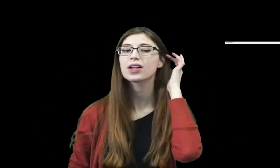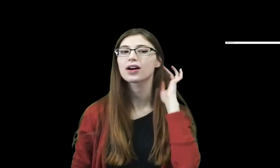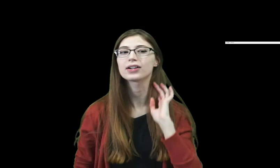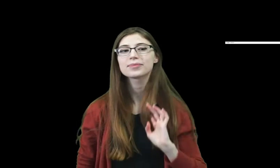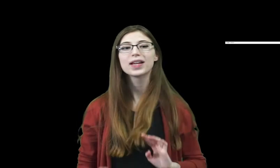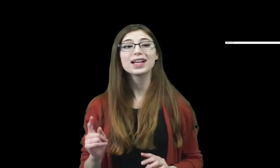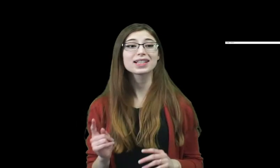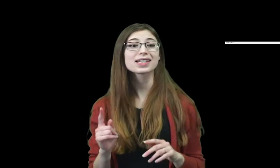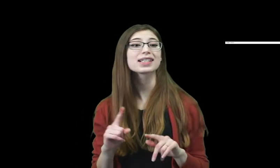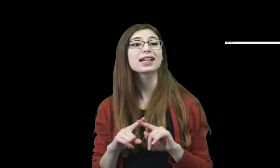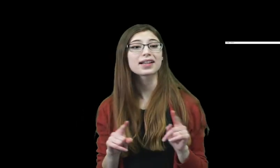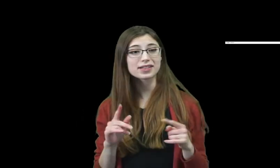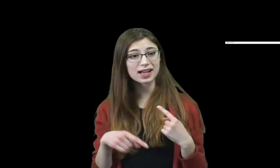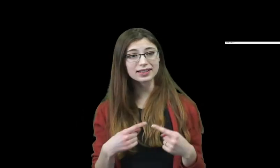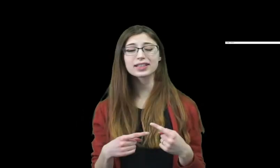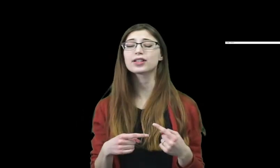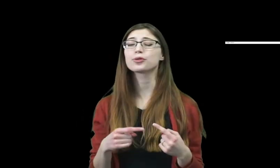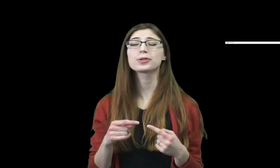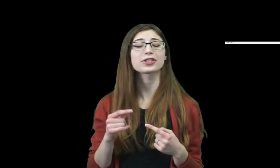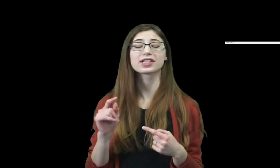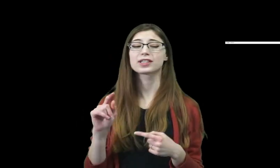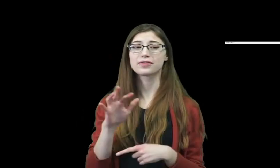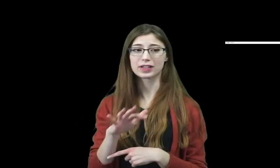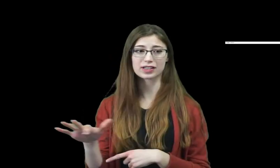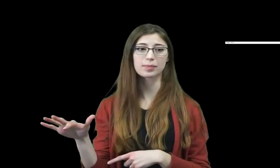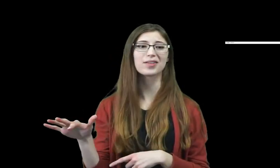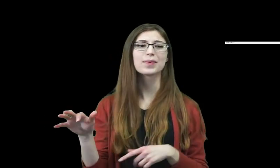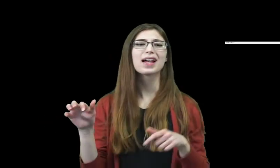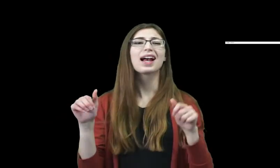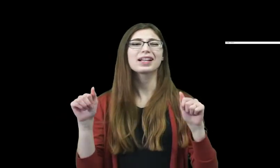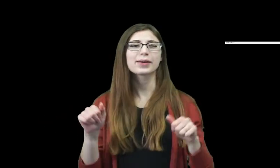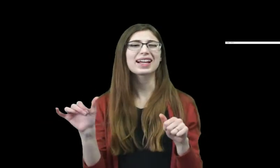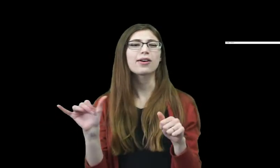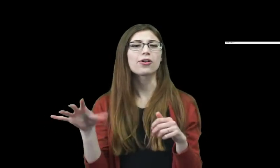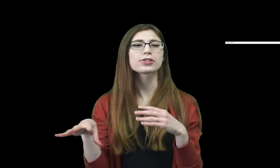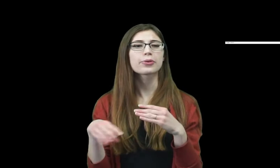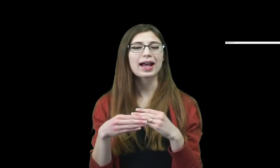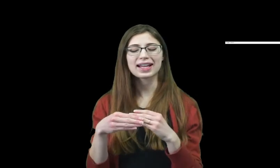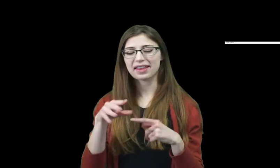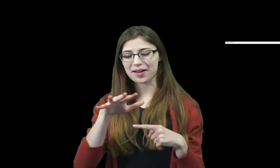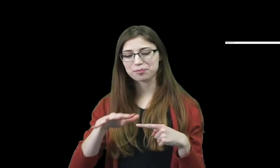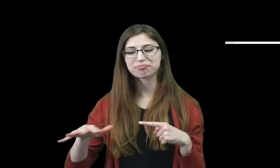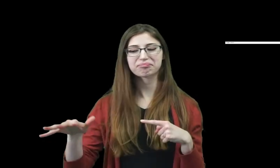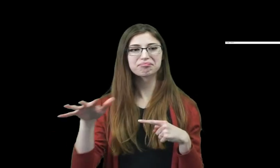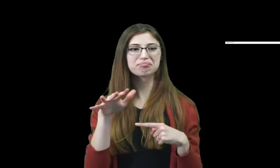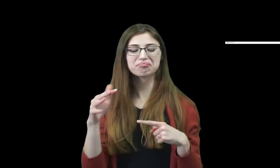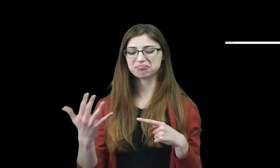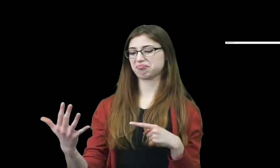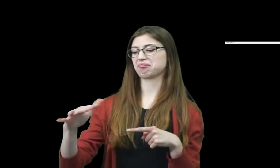Yard. This is another sign that you will just fingerspell. And you can also add that